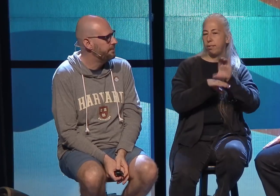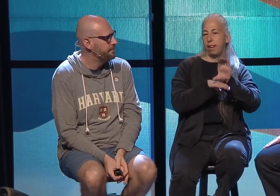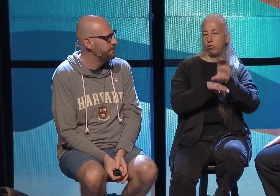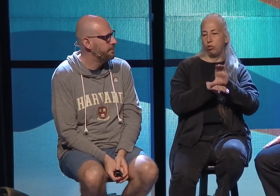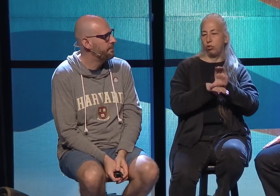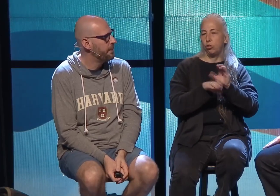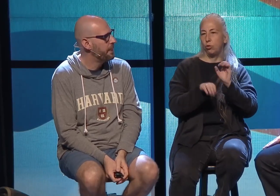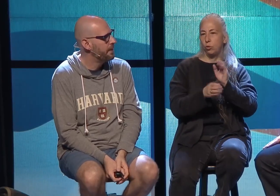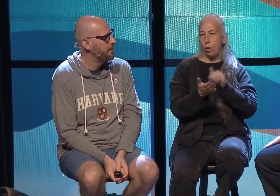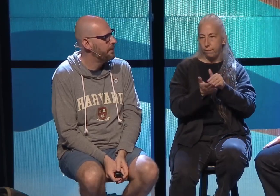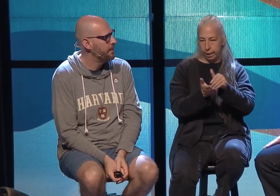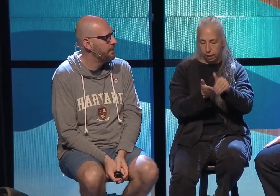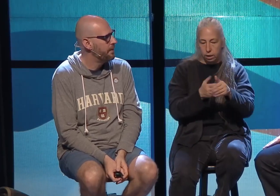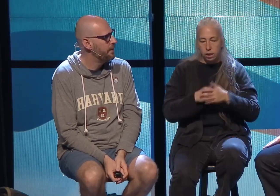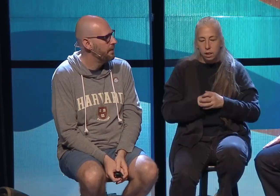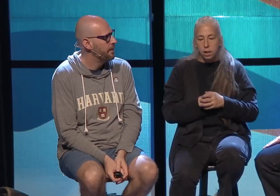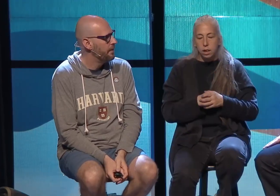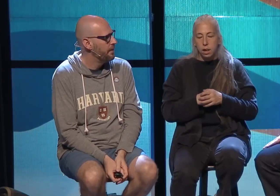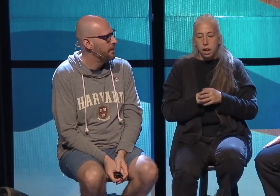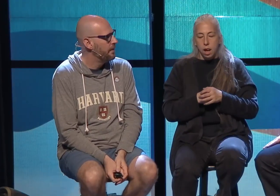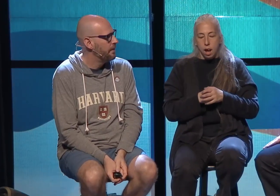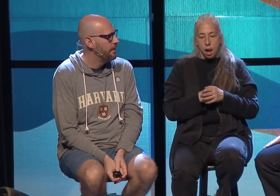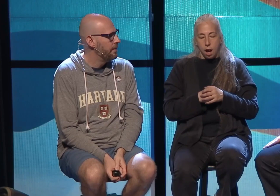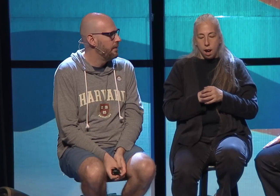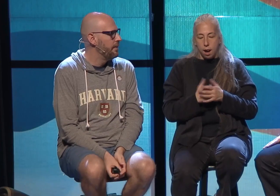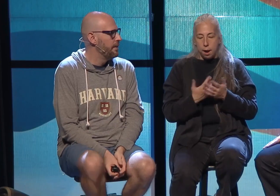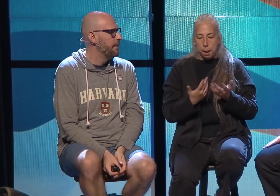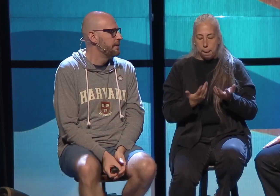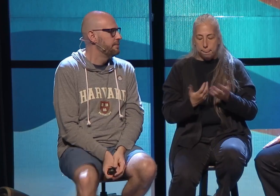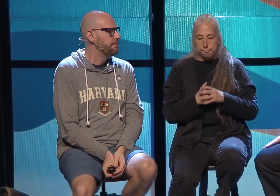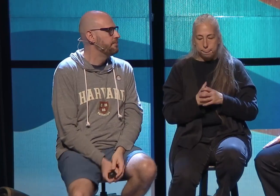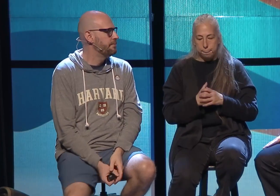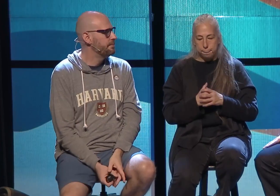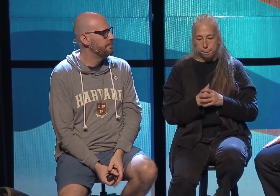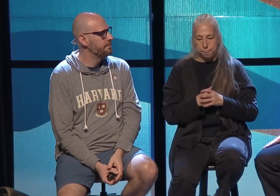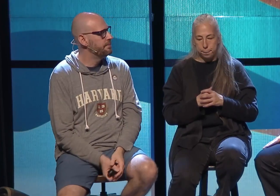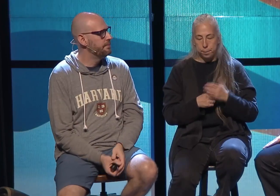out in Creed, there is a